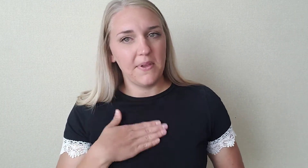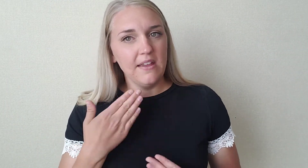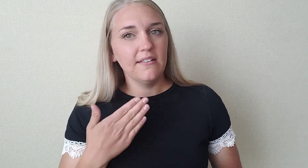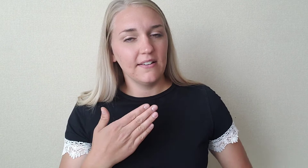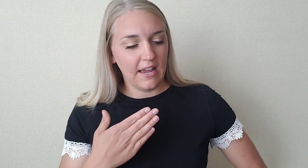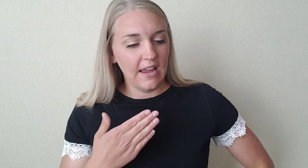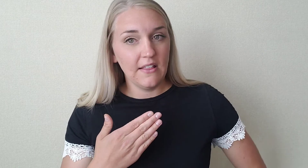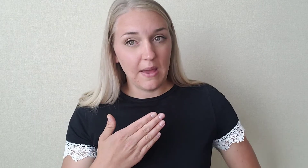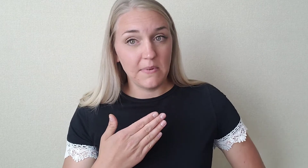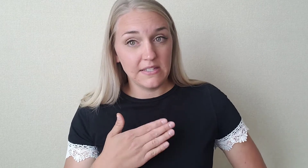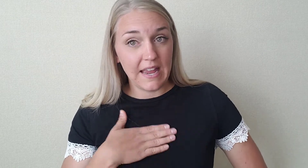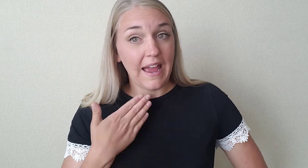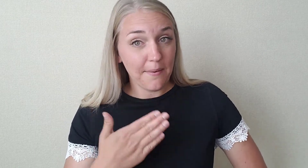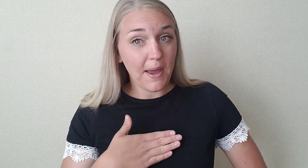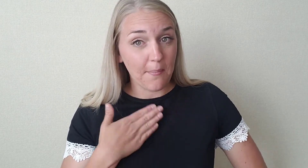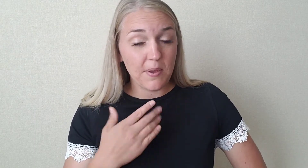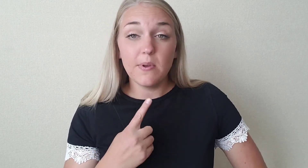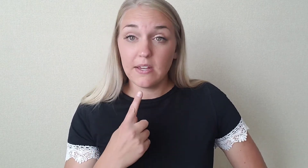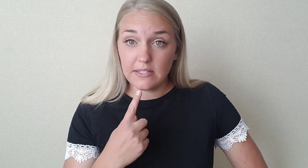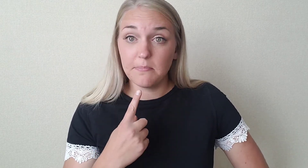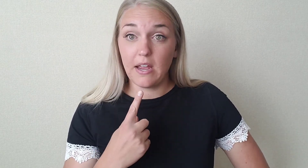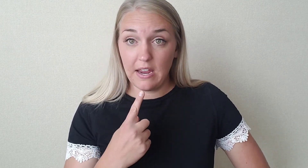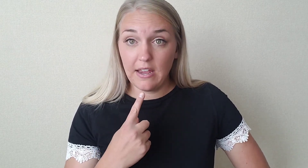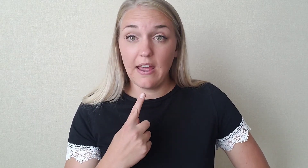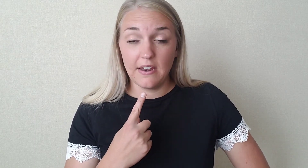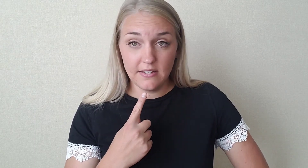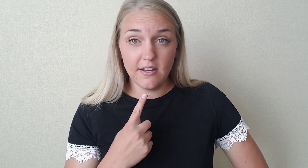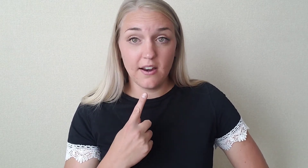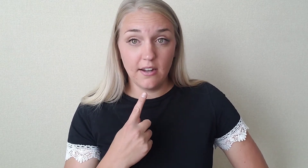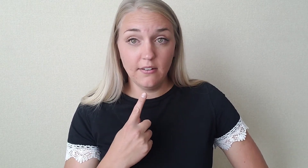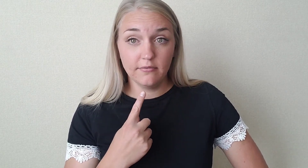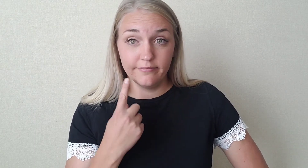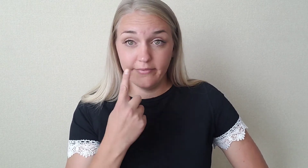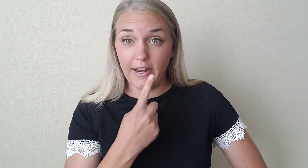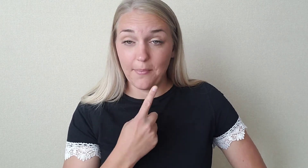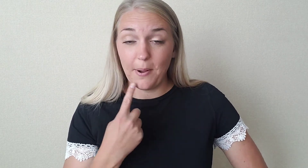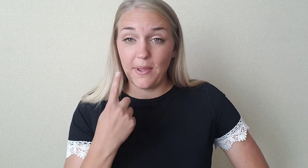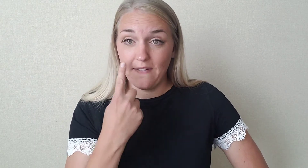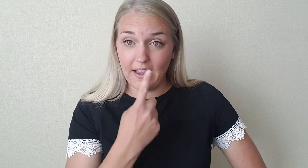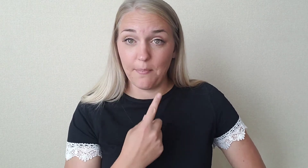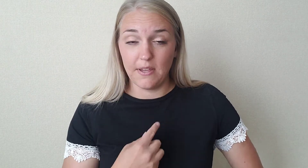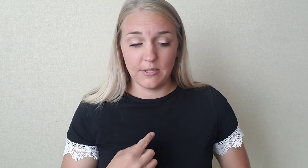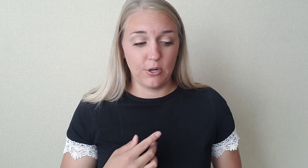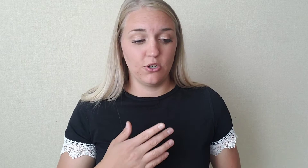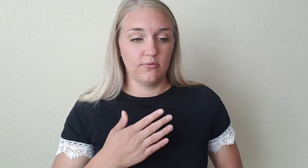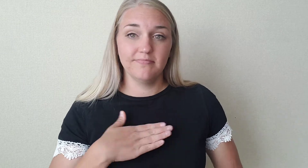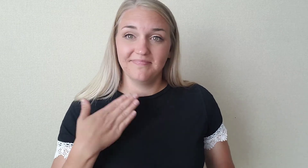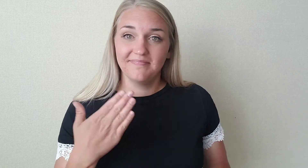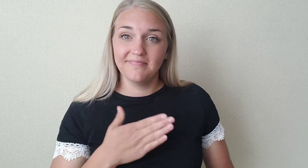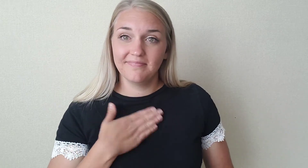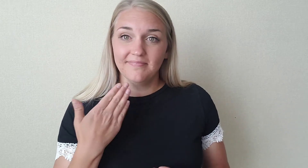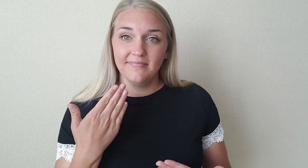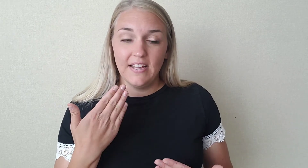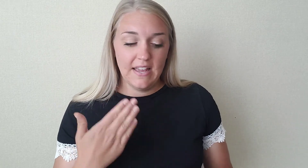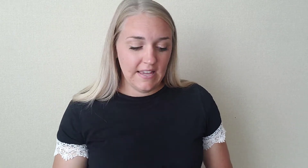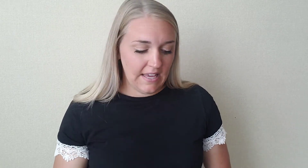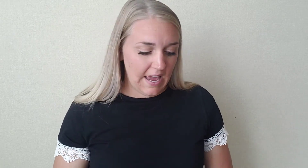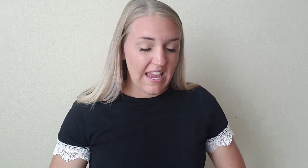happy, okay? That means I am happy because my head is nodding and I probably have a happy expression. Okay, if